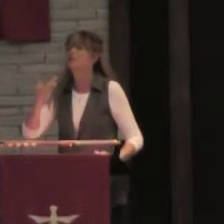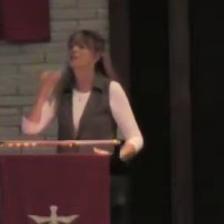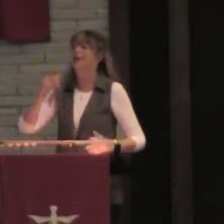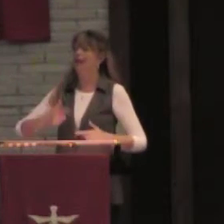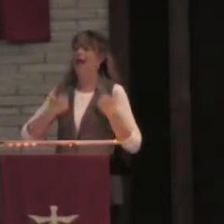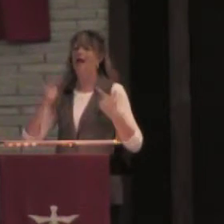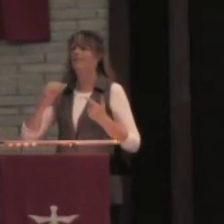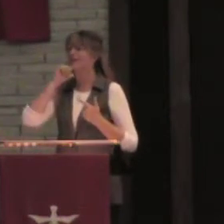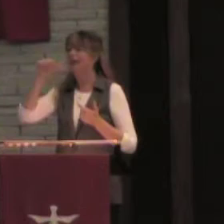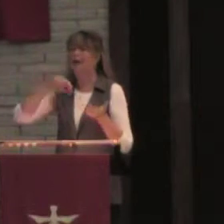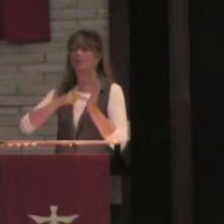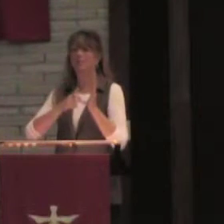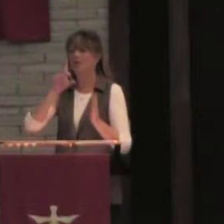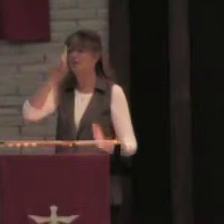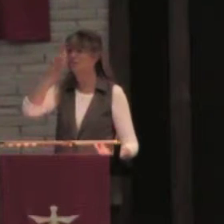lives.